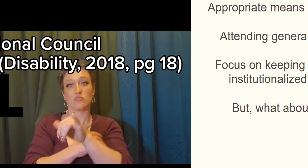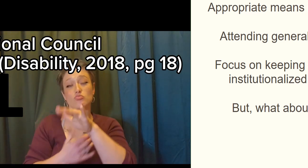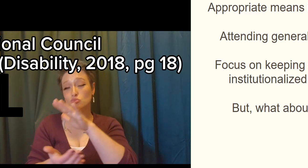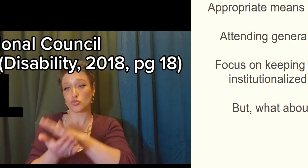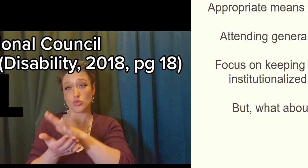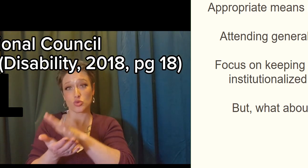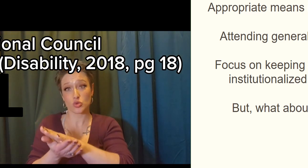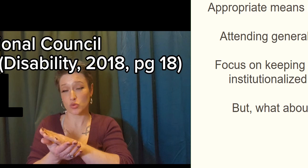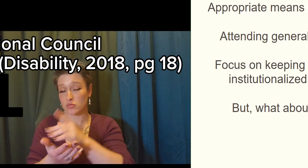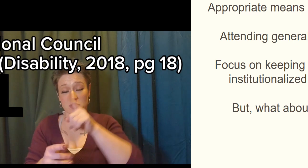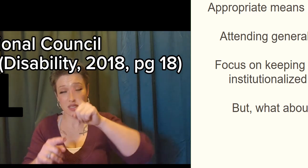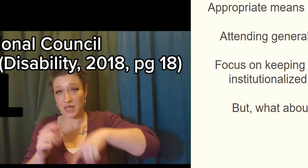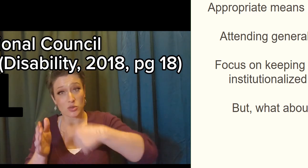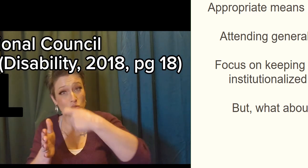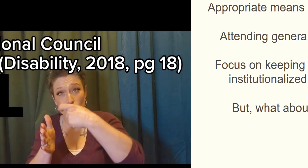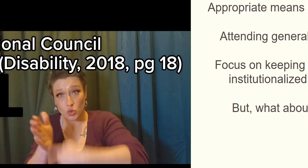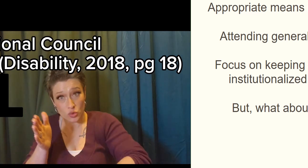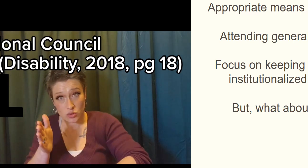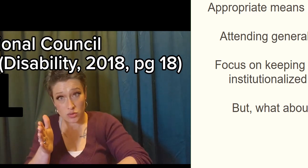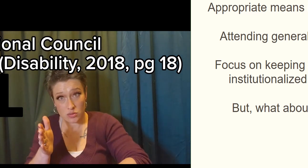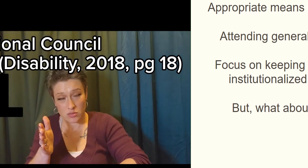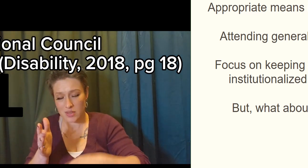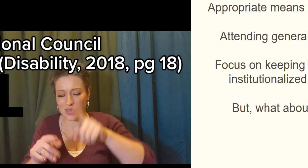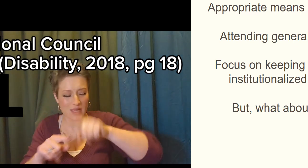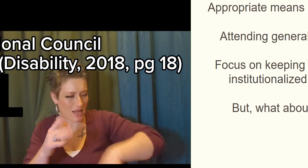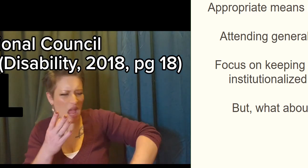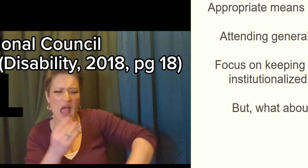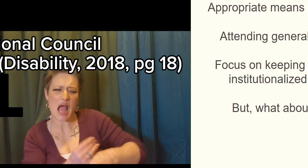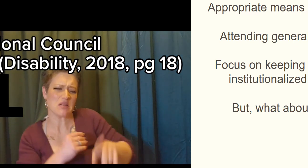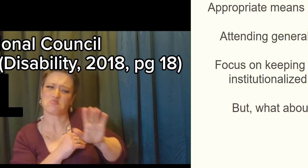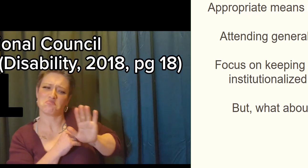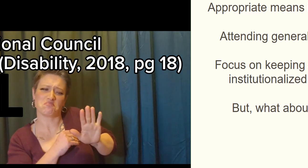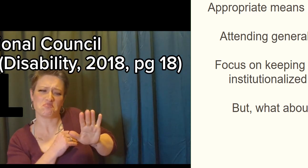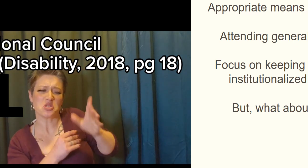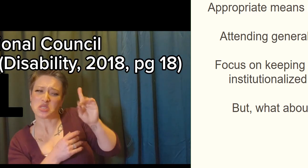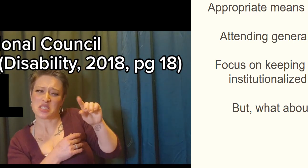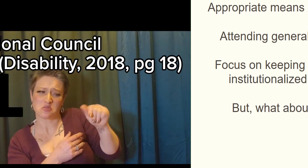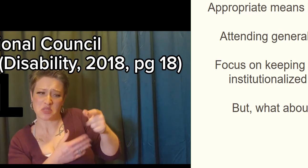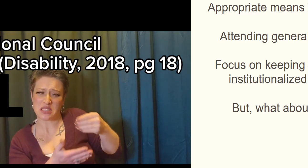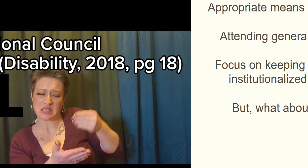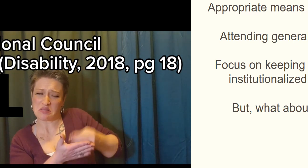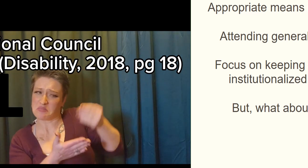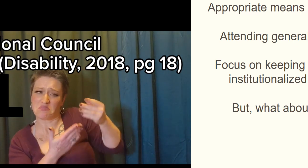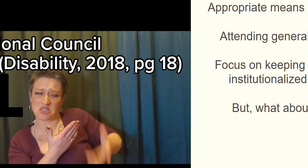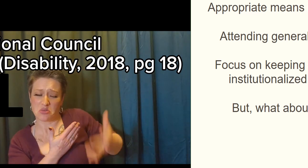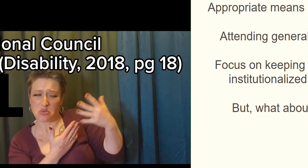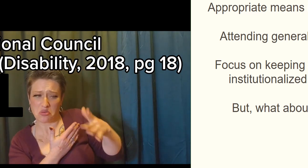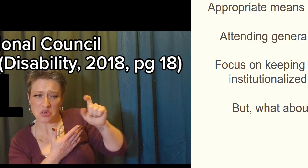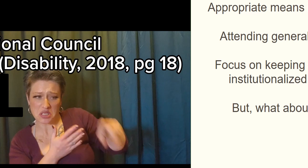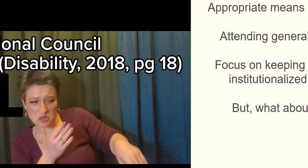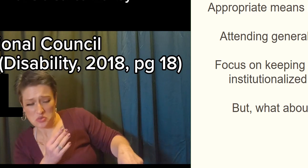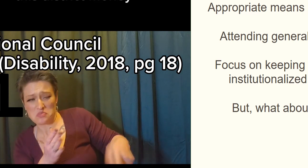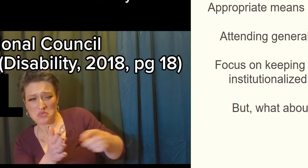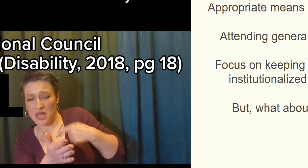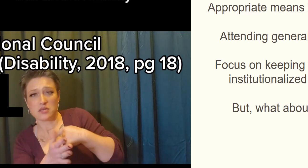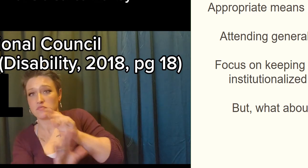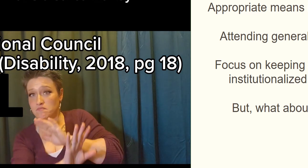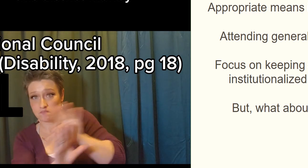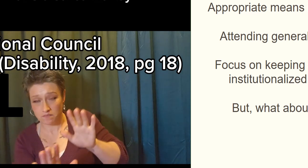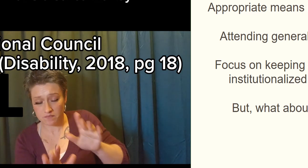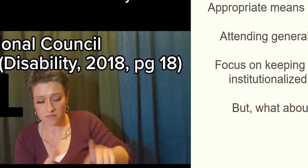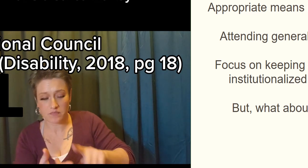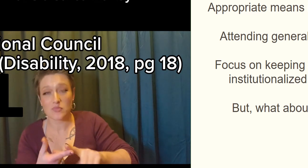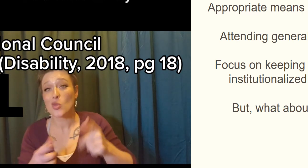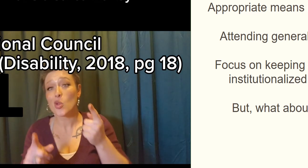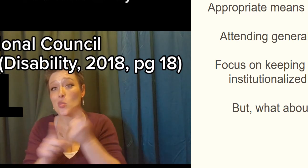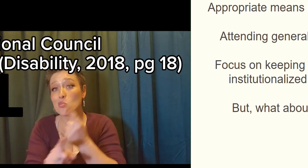what? To access the school. They can't be charged for it. It can't be, oh, I'm sorry, your disability is going to cost